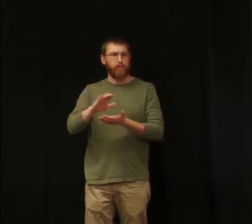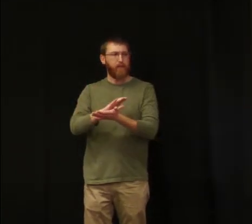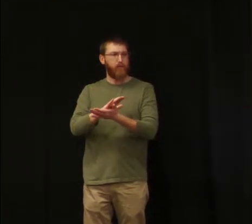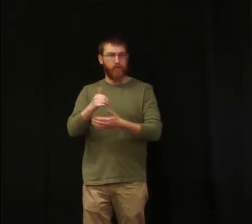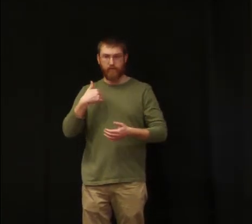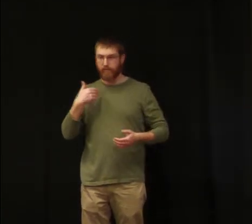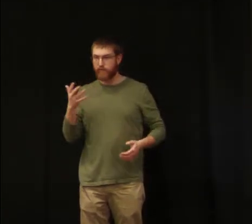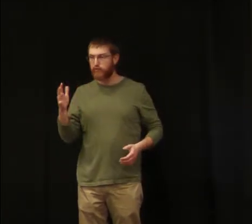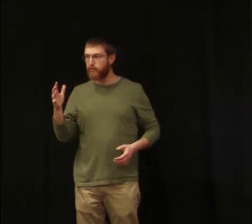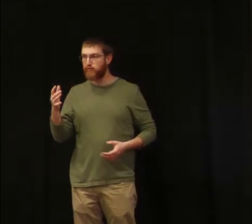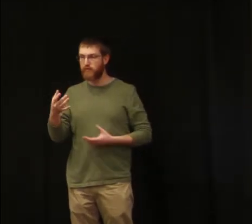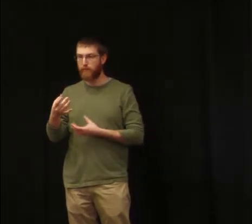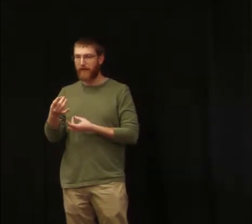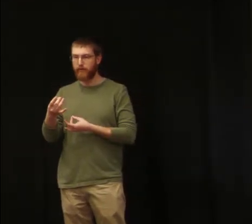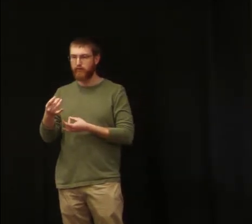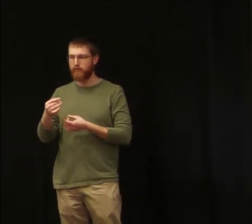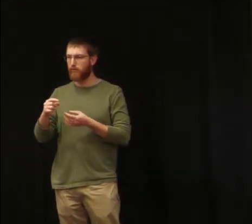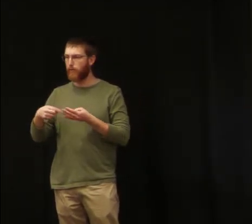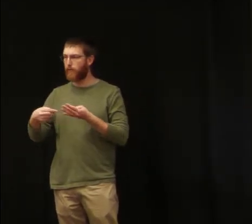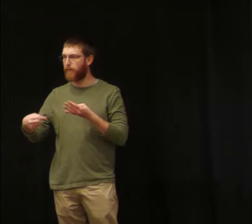one of these?